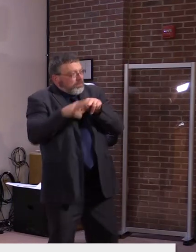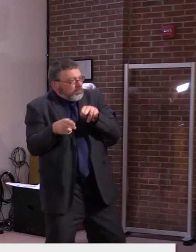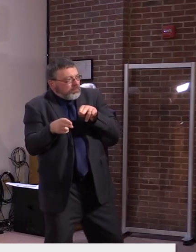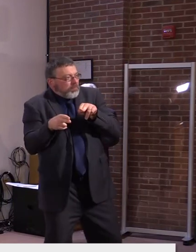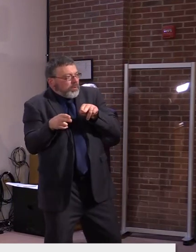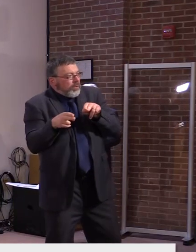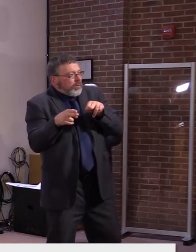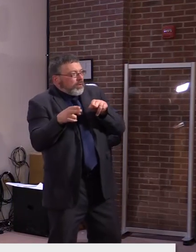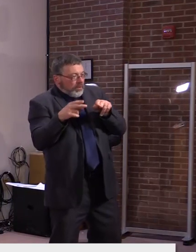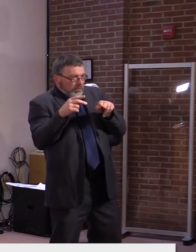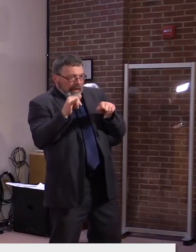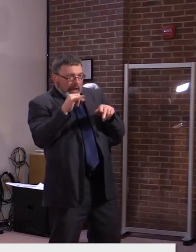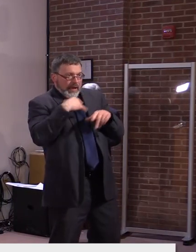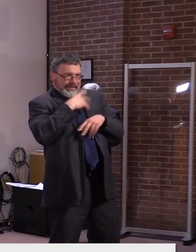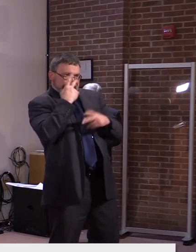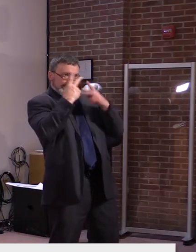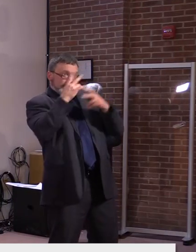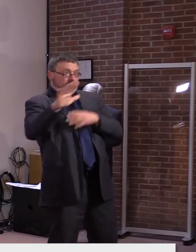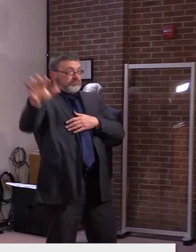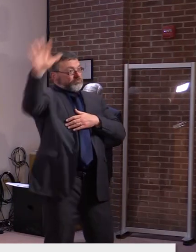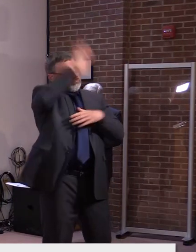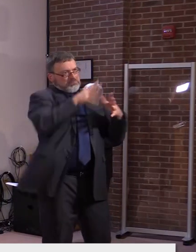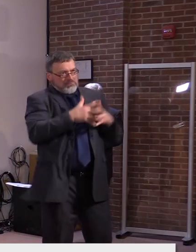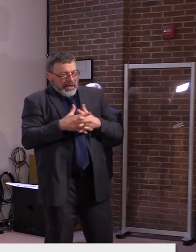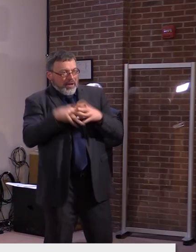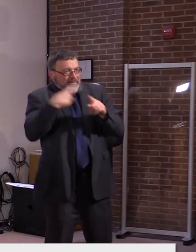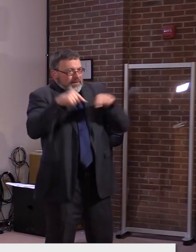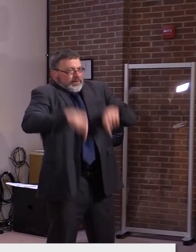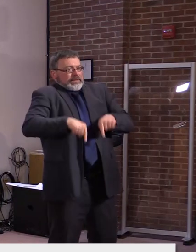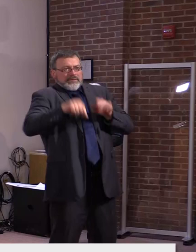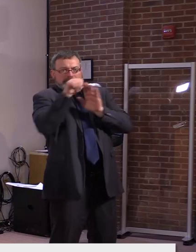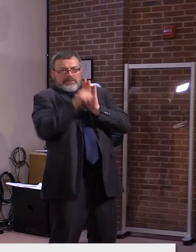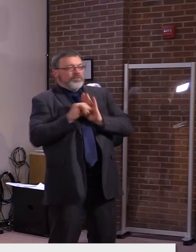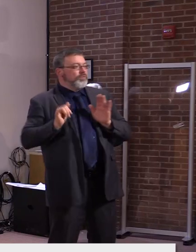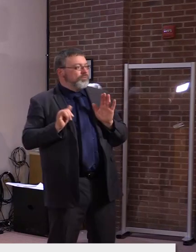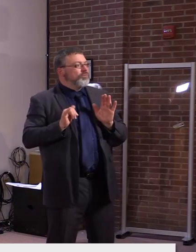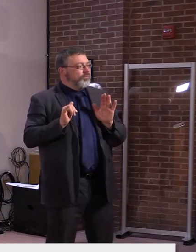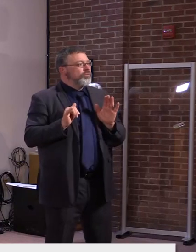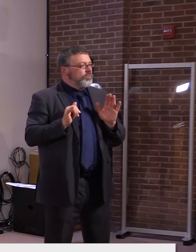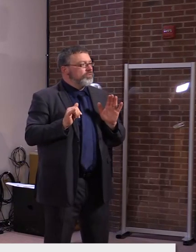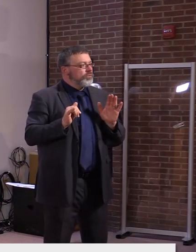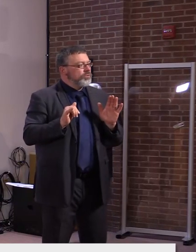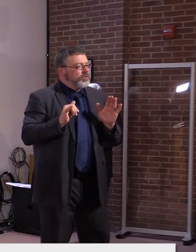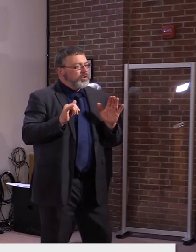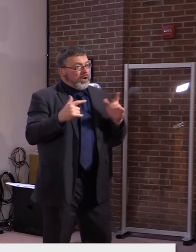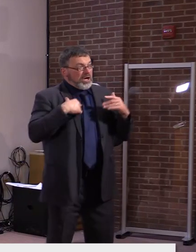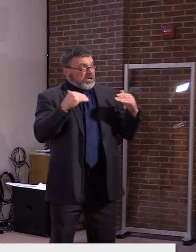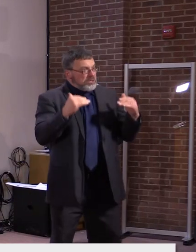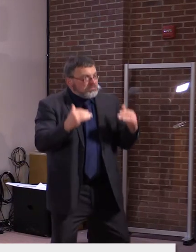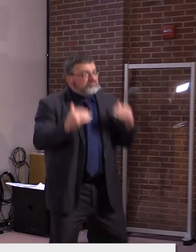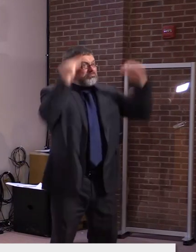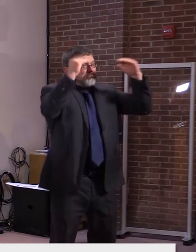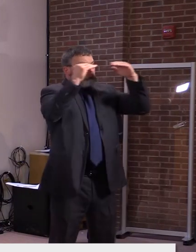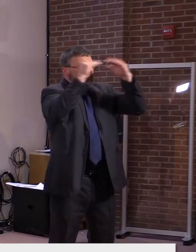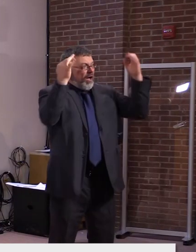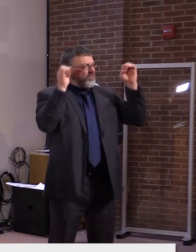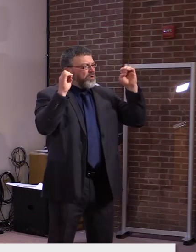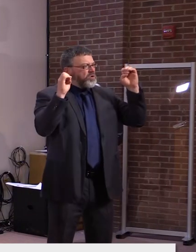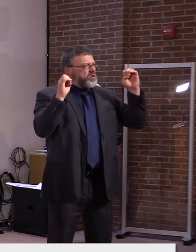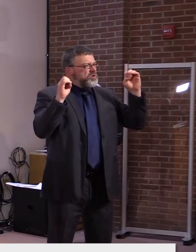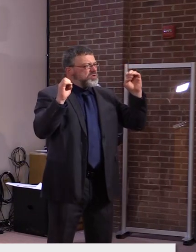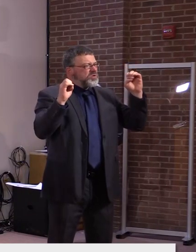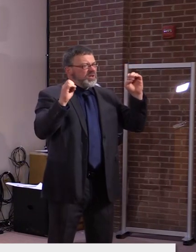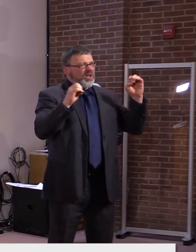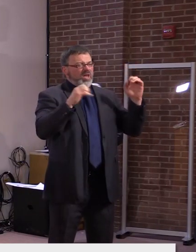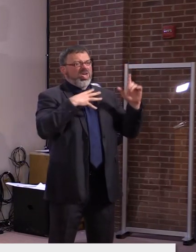Vermont. So the state of emergency is something that shouldn't be abused. I've said this before.